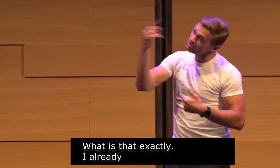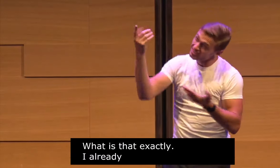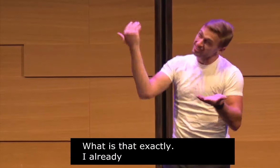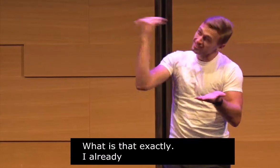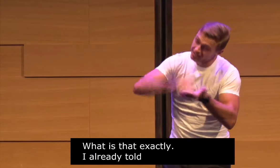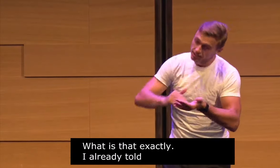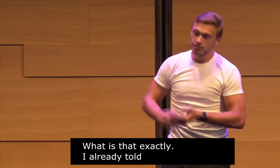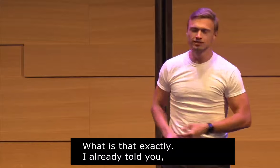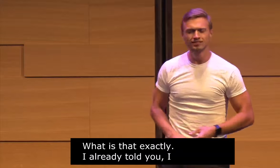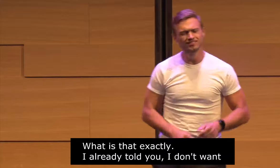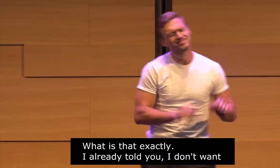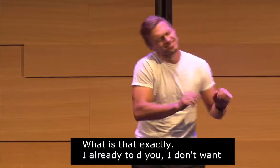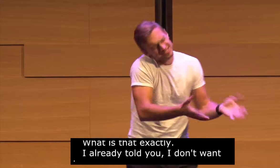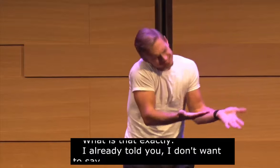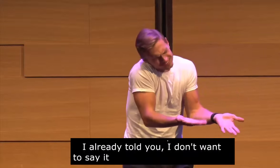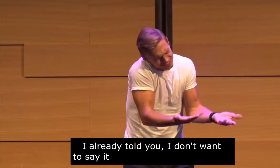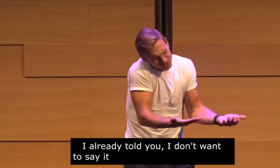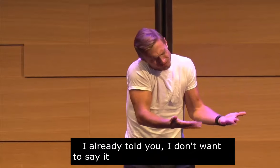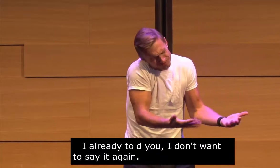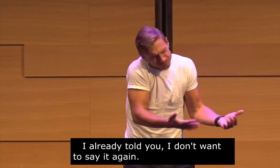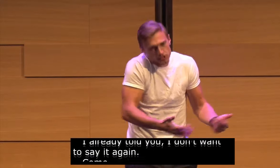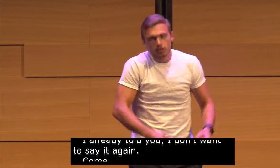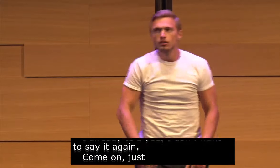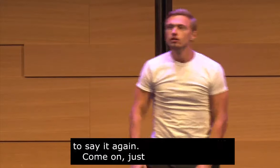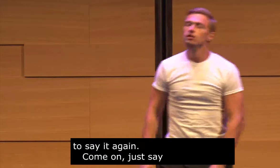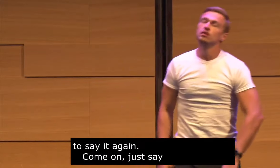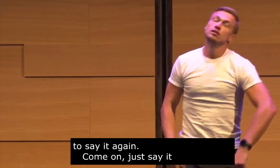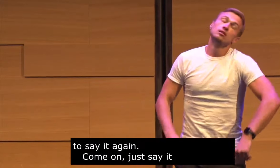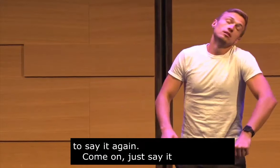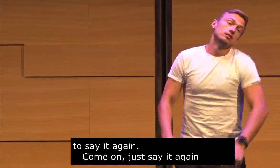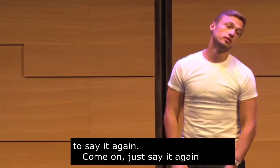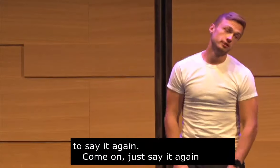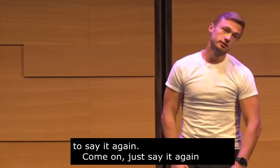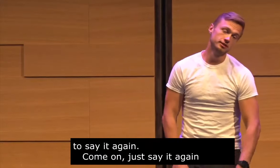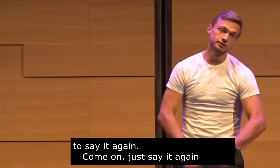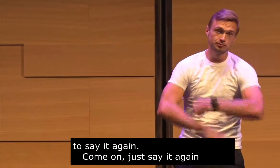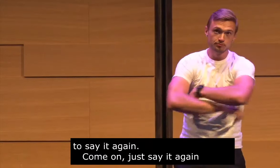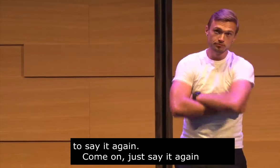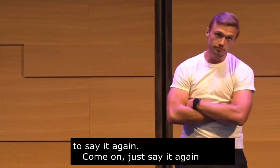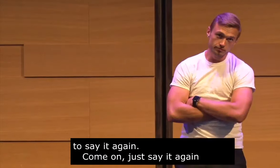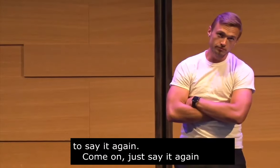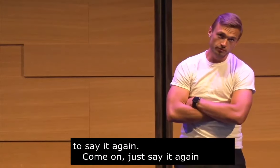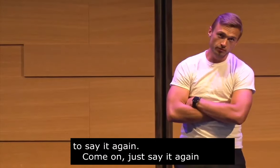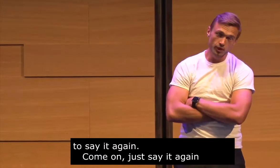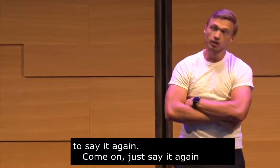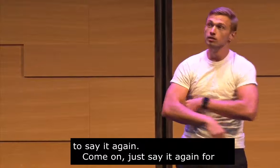already told you. I don't want to say it again. Come on, just say it again for me.